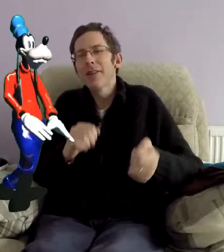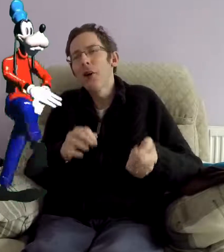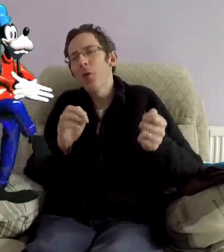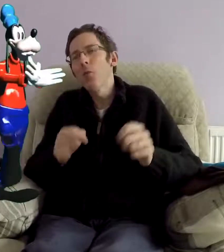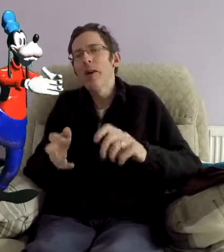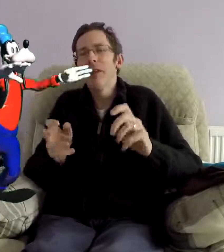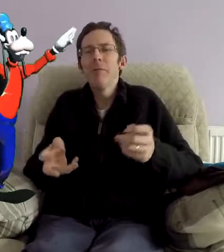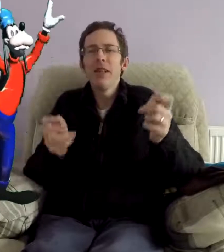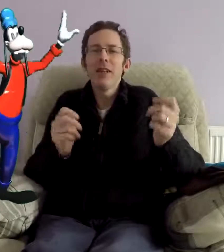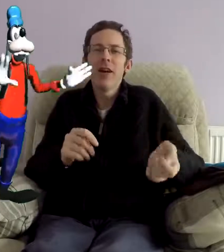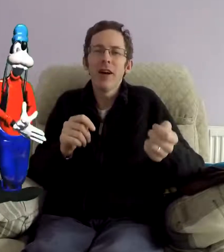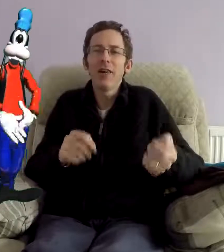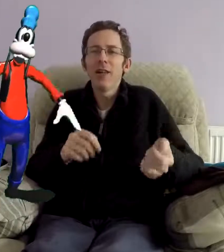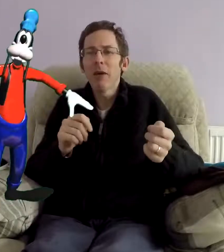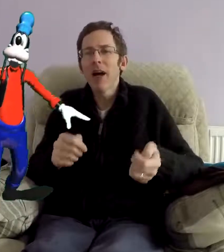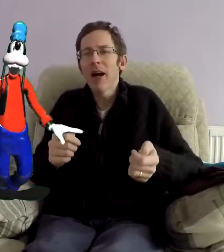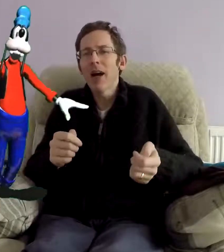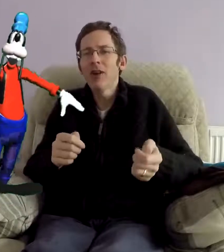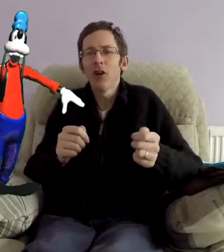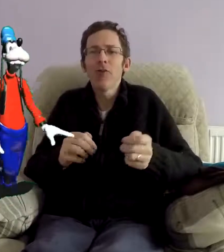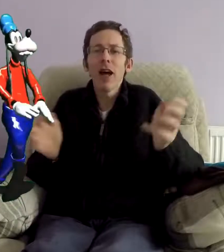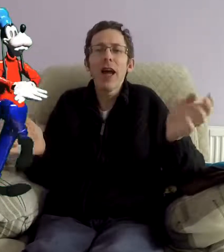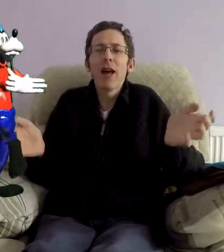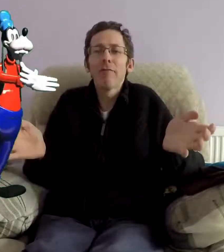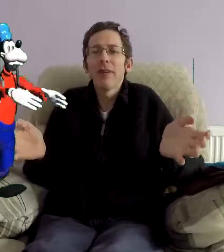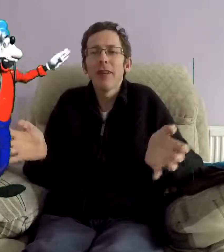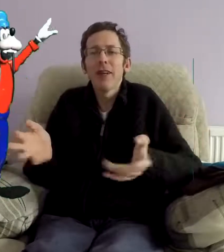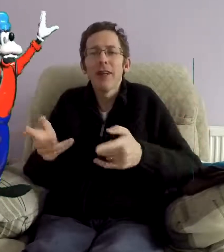don't worry me none, in my eyes you're everything.